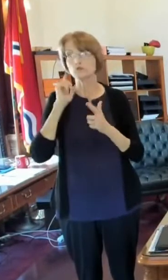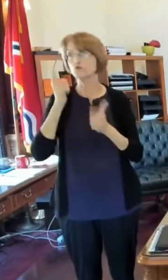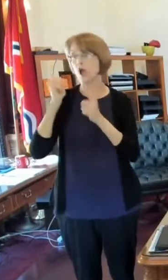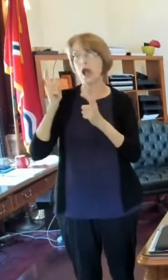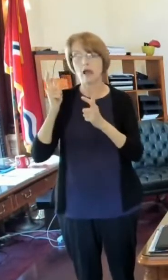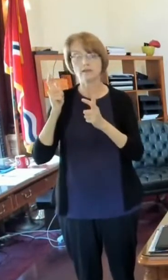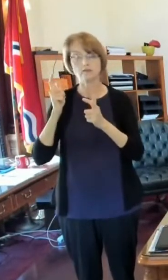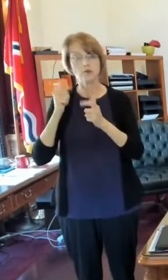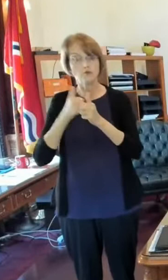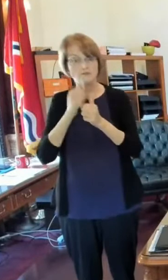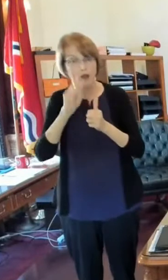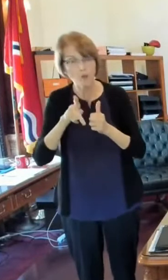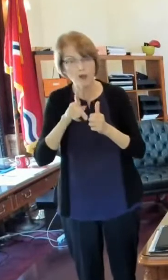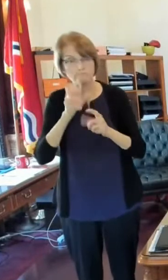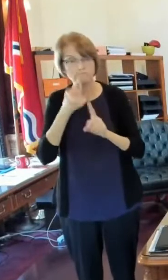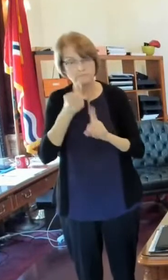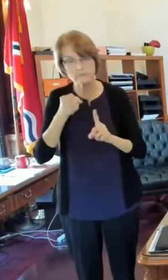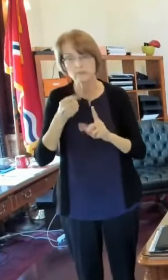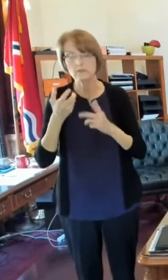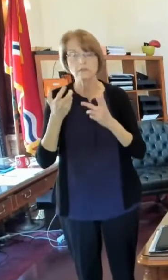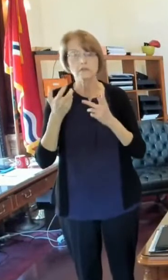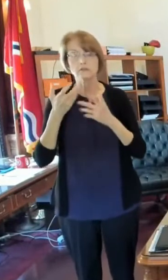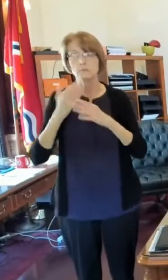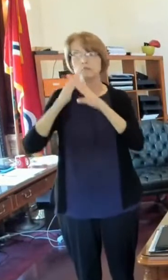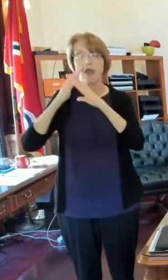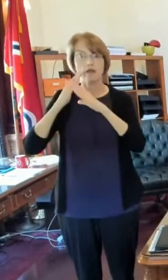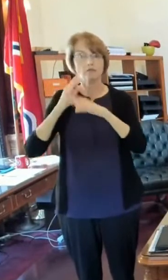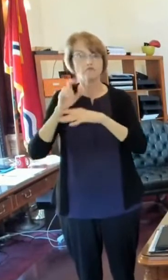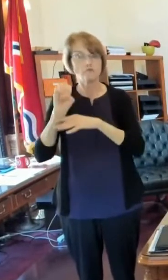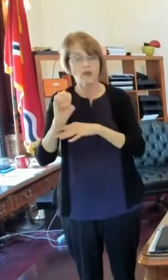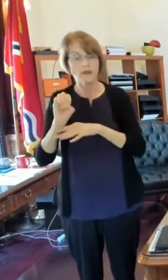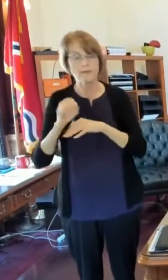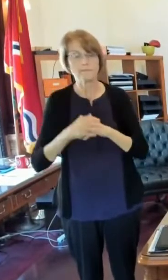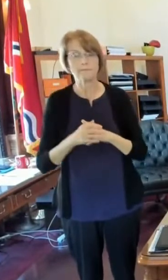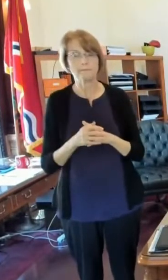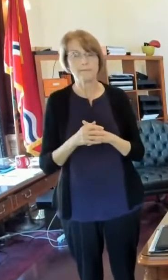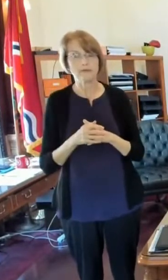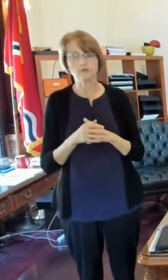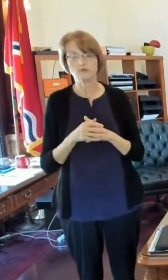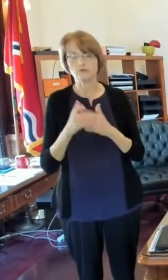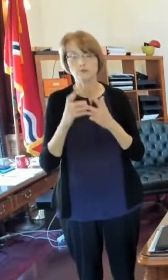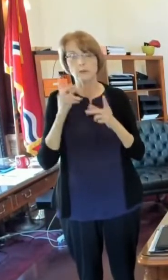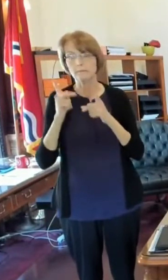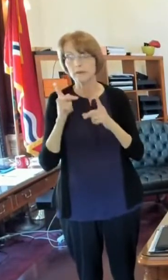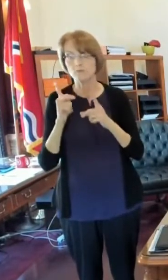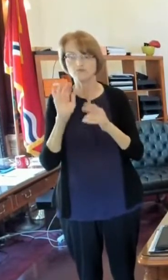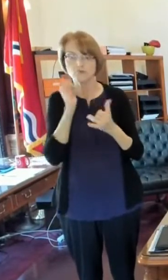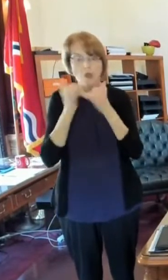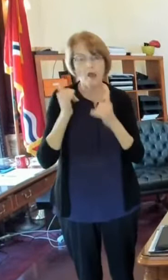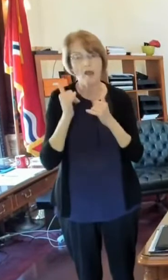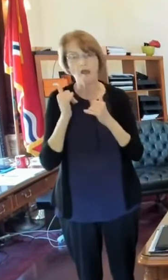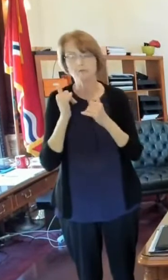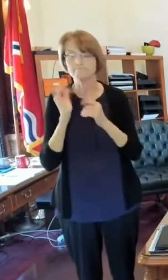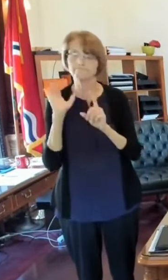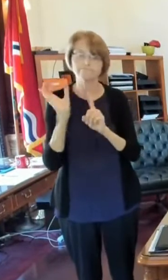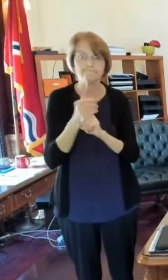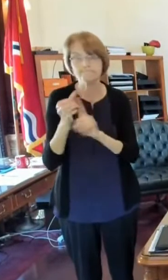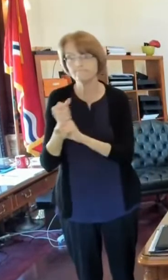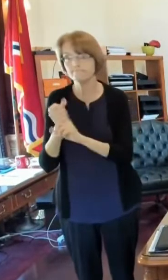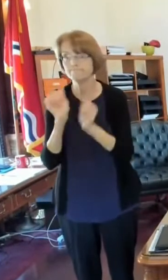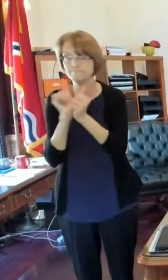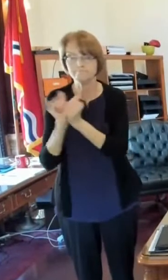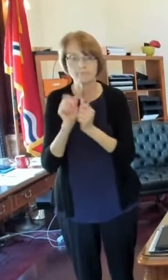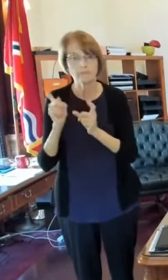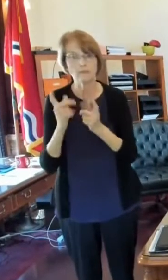us deter crimes, and make arrests in cases that